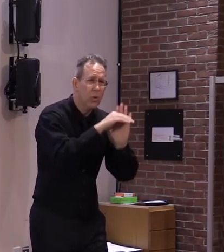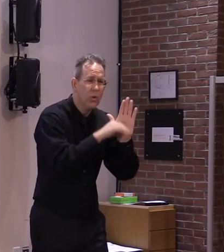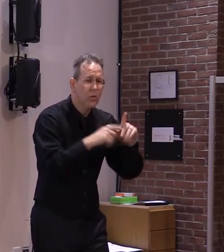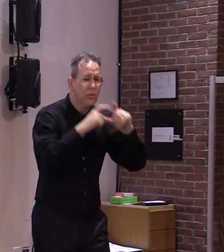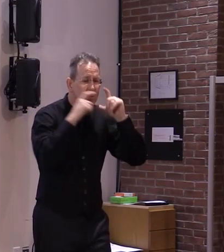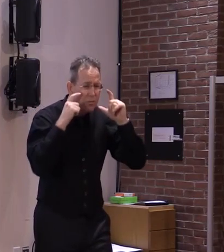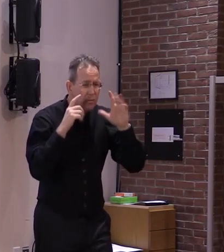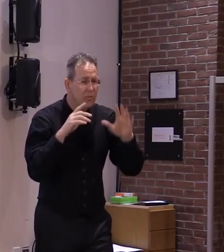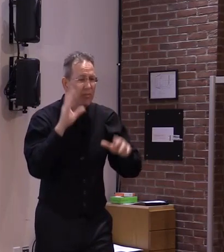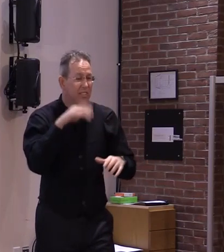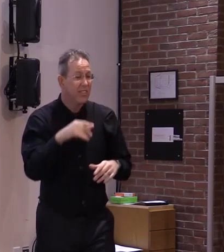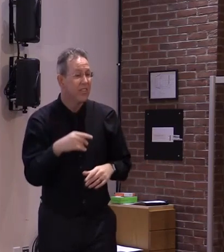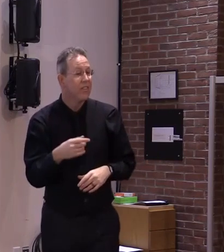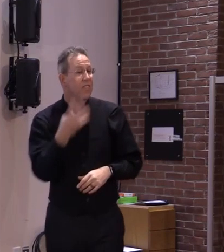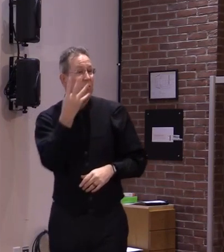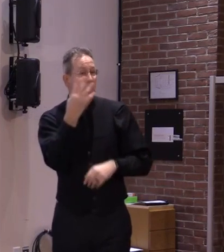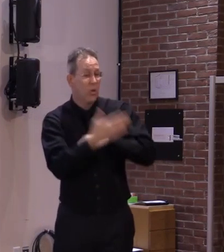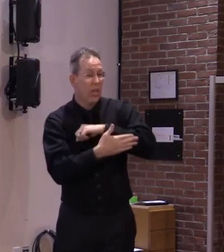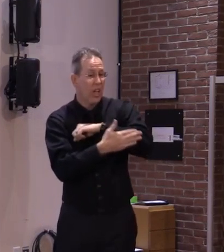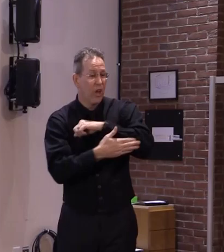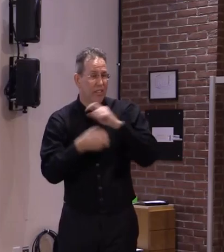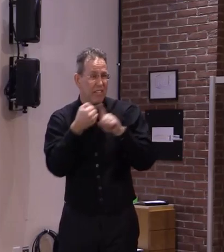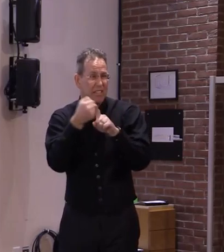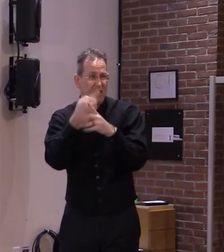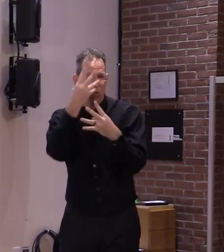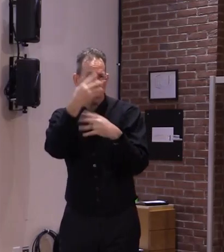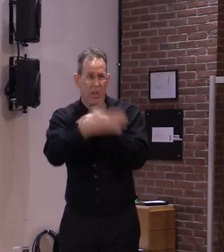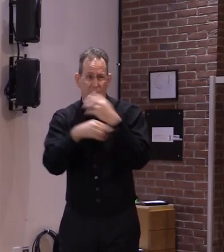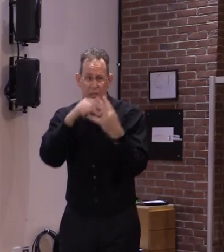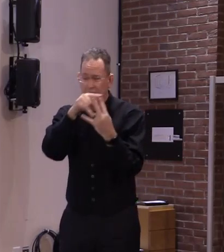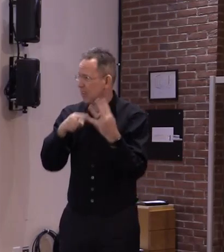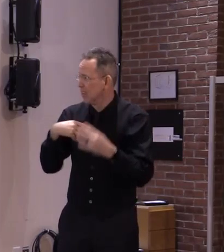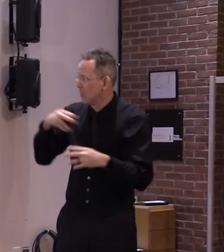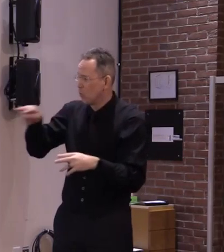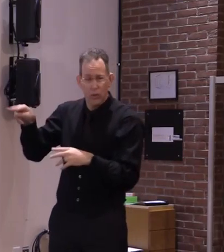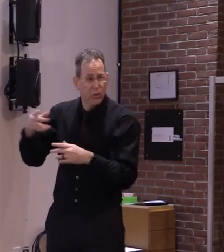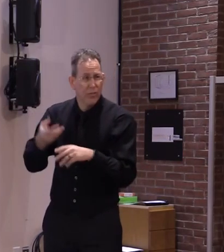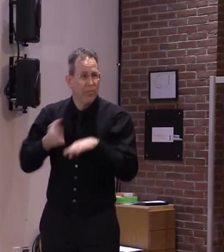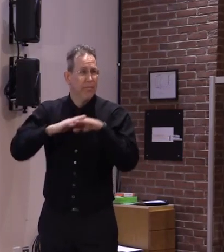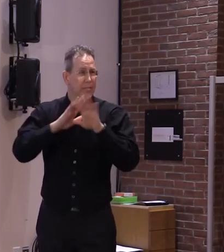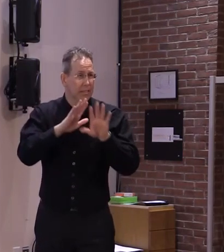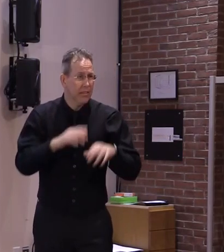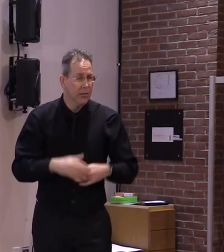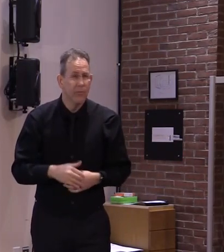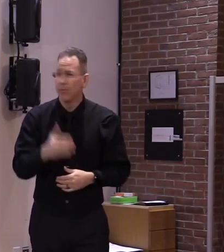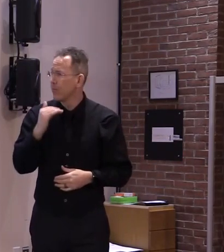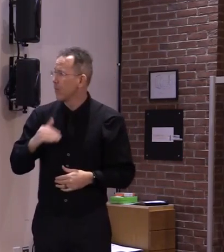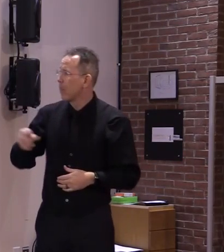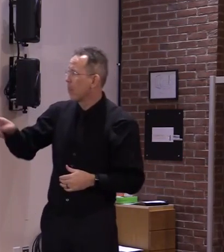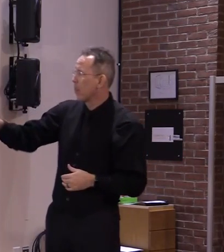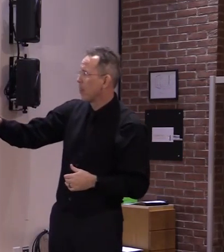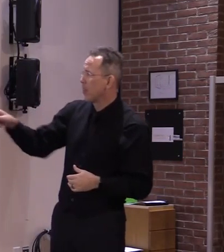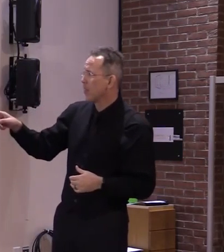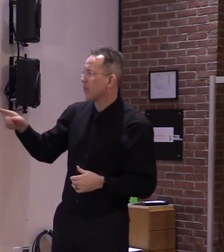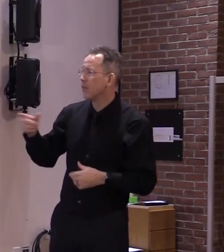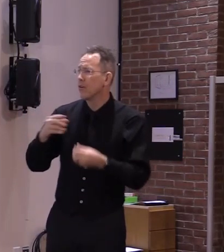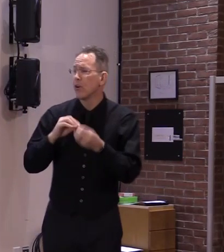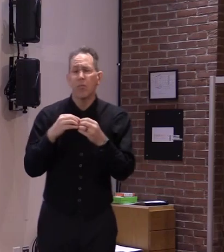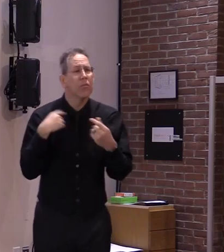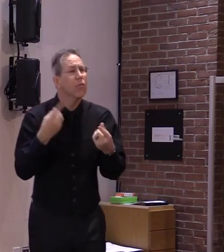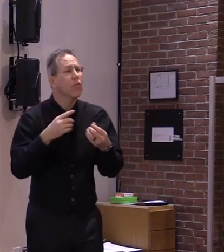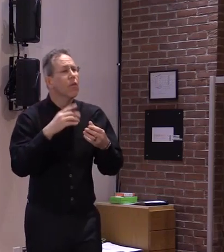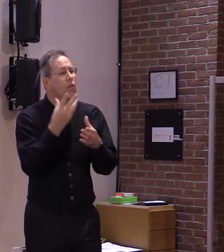guidance very closely. The estimate of active cases, you can see, is declining week over week. We now have fewer active